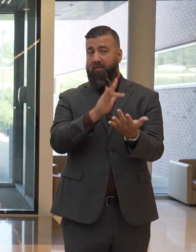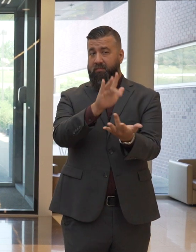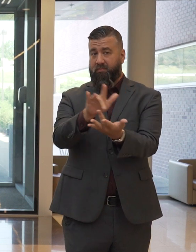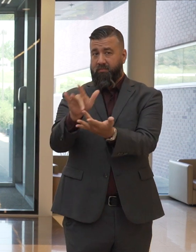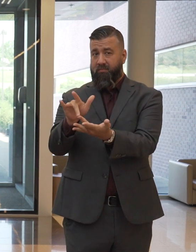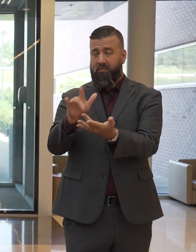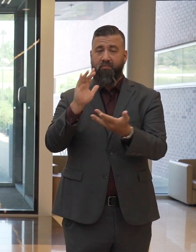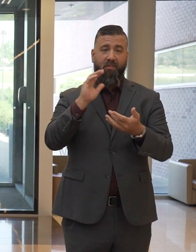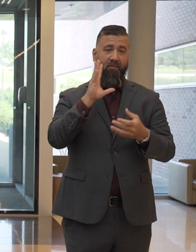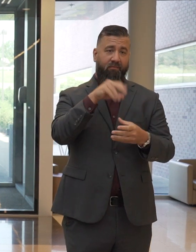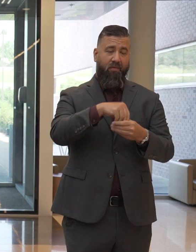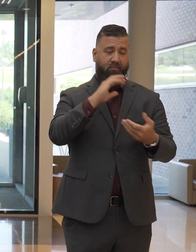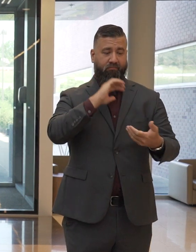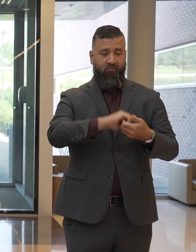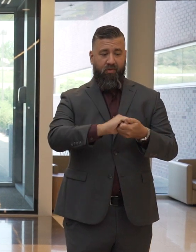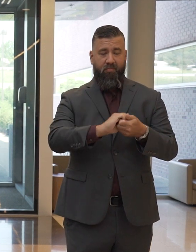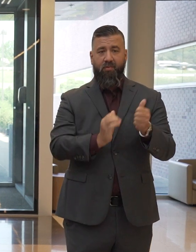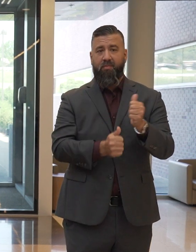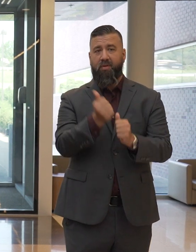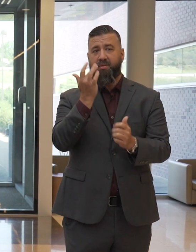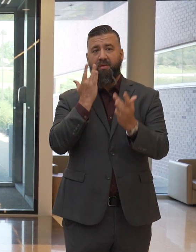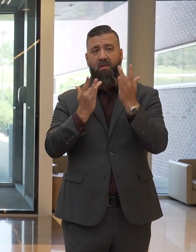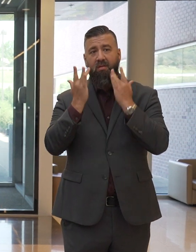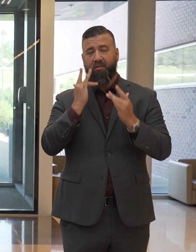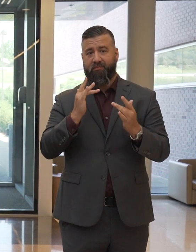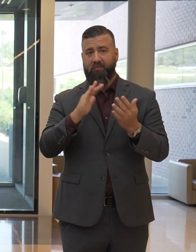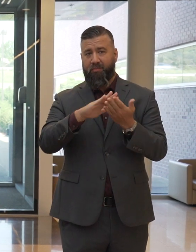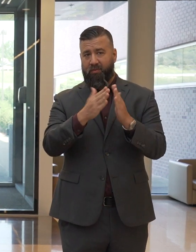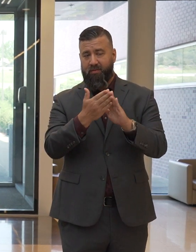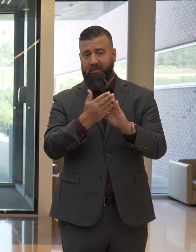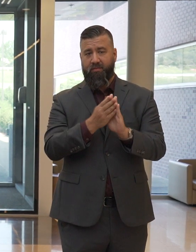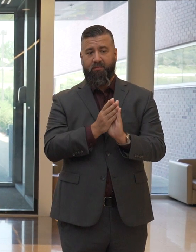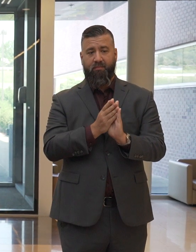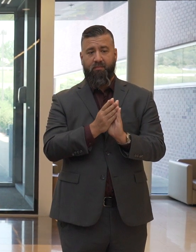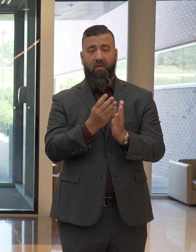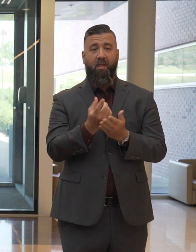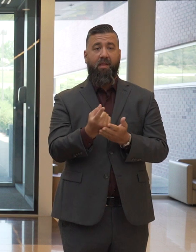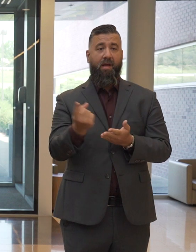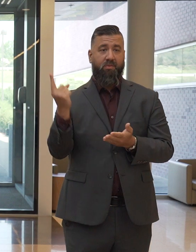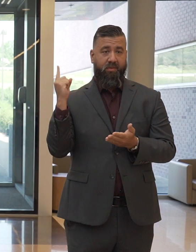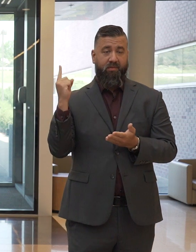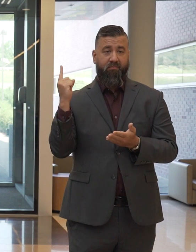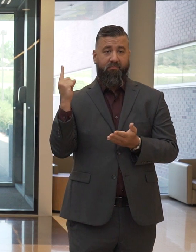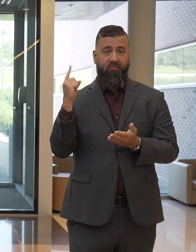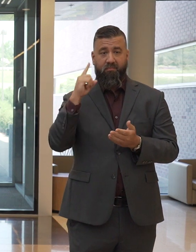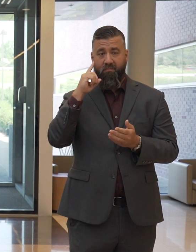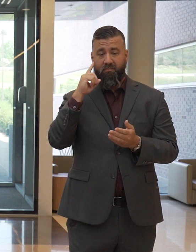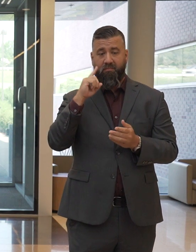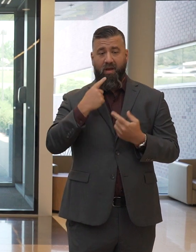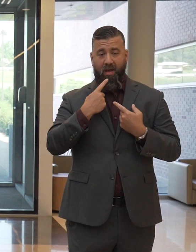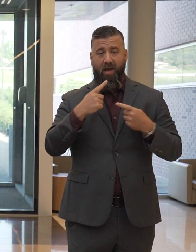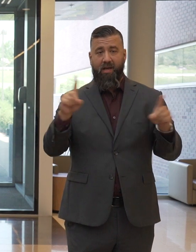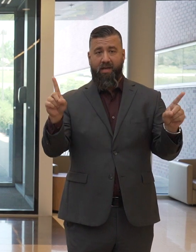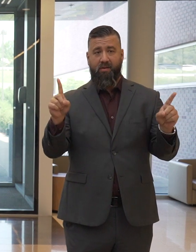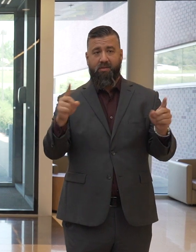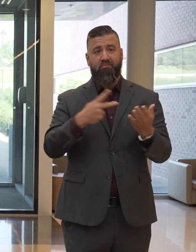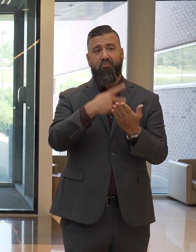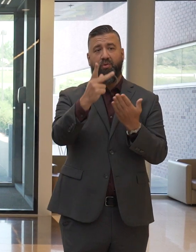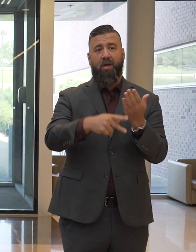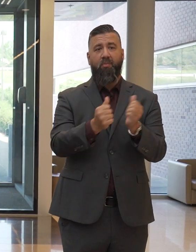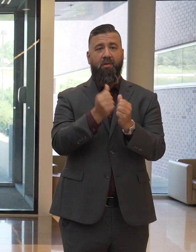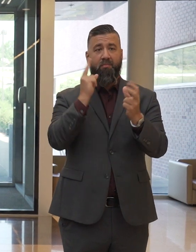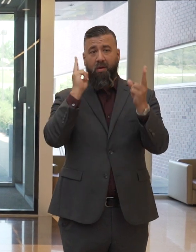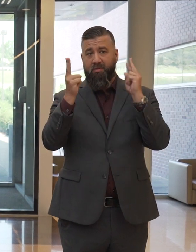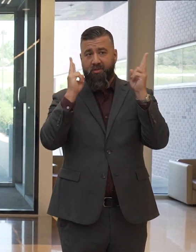involves partnerships in our most vulnerable communities. And last week, I announced an initiative with barbershops and beauty